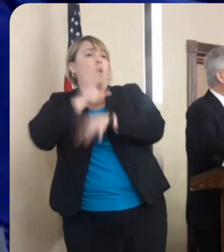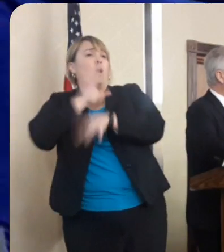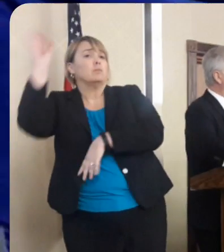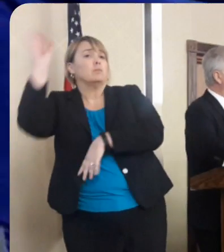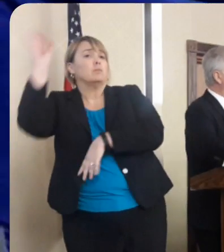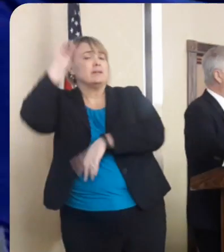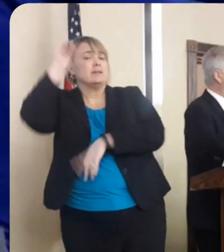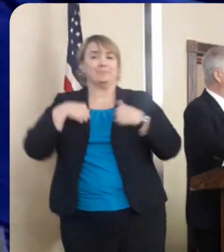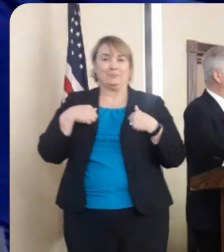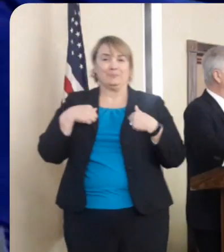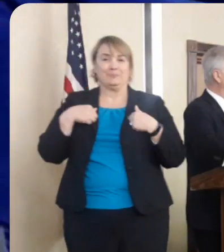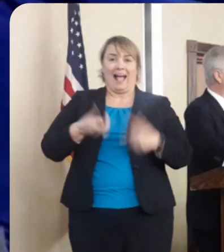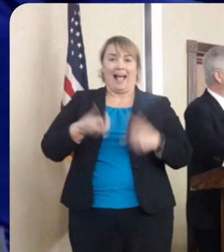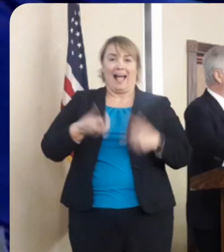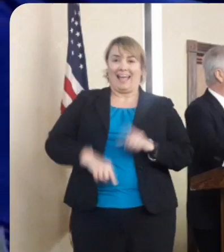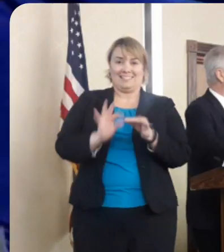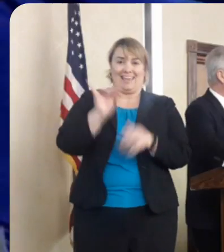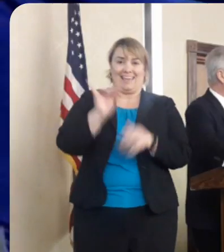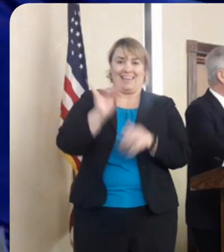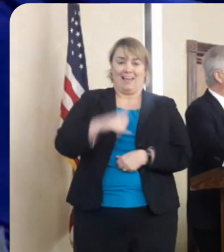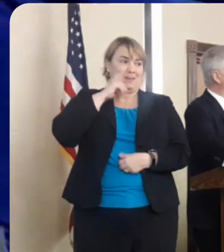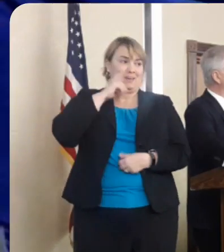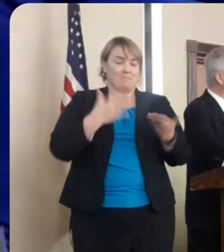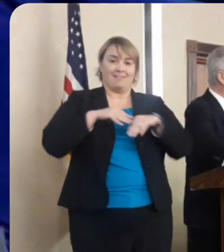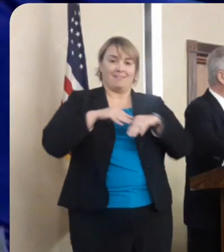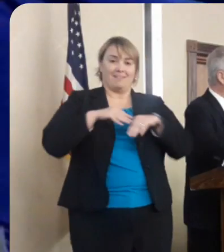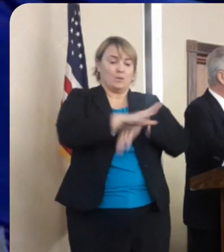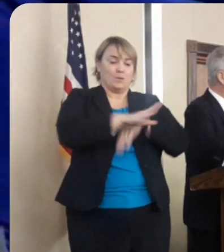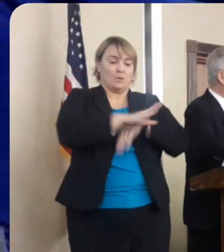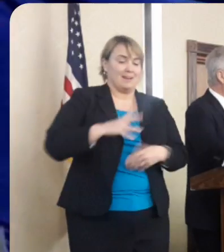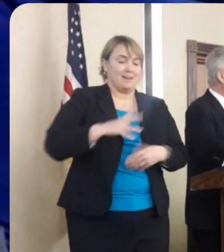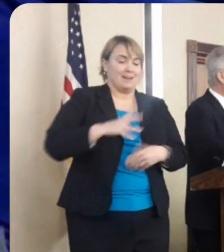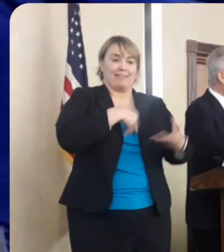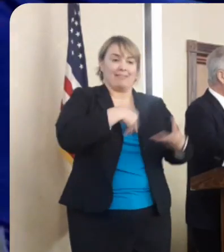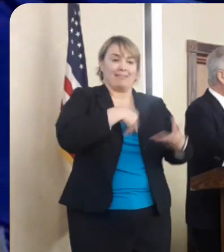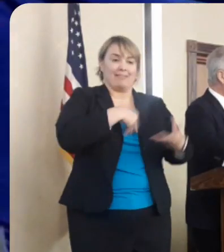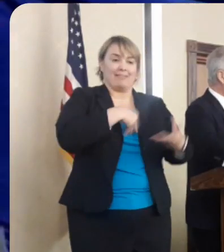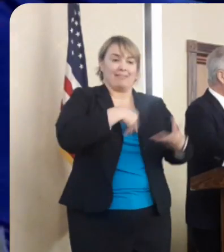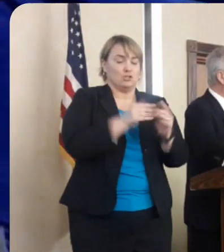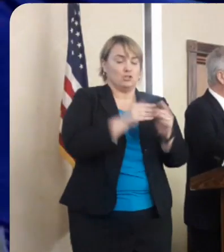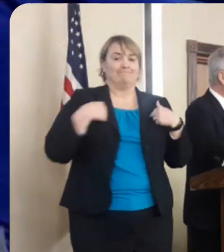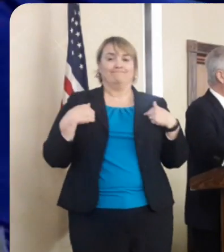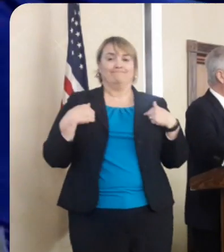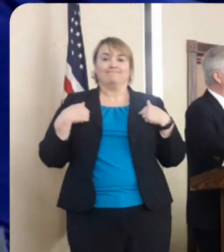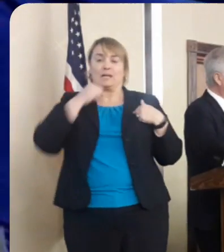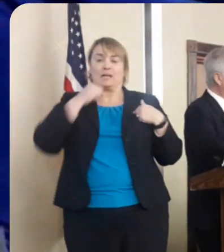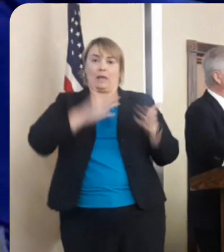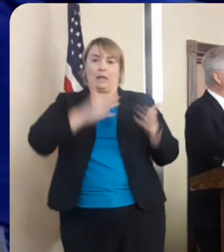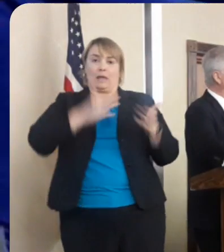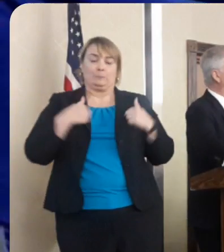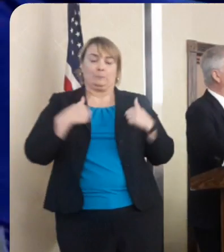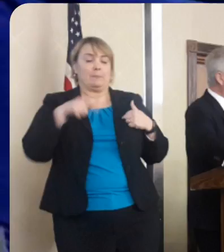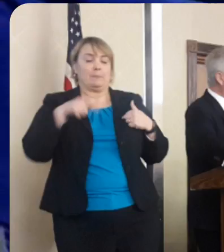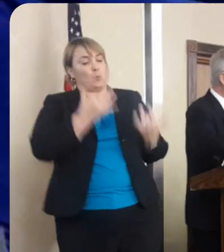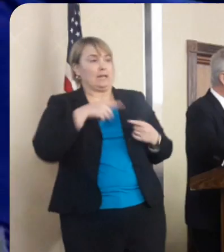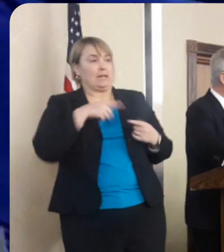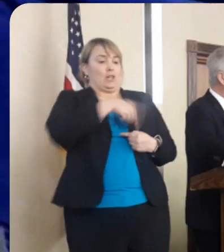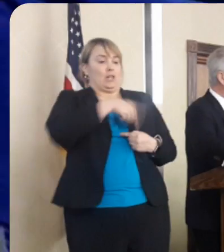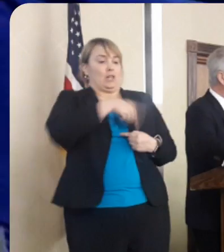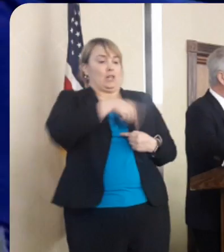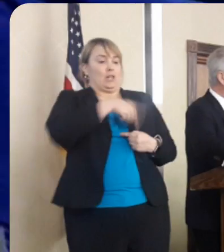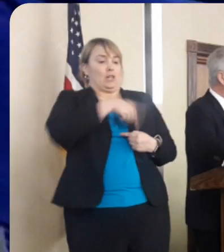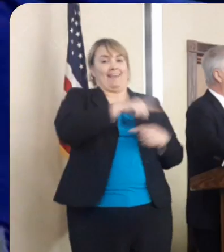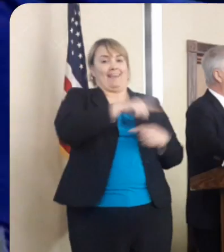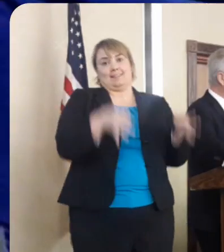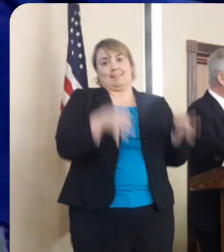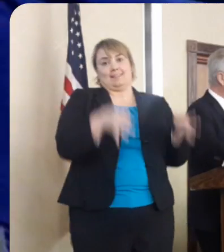that might influence what the committee comes out with, what the convention comes out with, and I can't do that. I have to wait until they make their decision, and then I